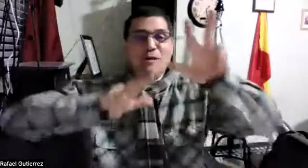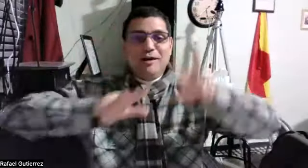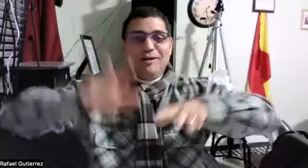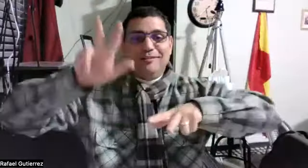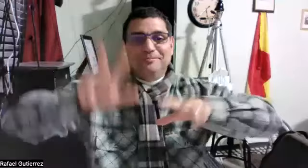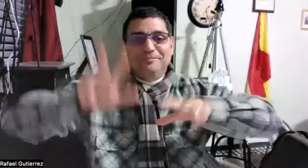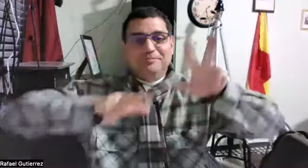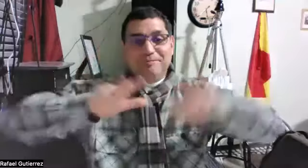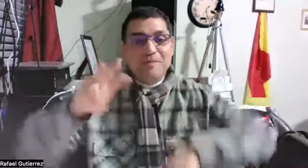walk.